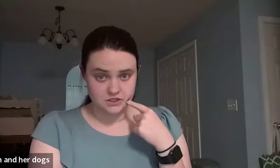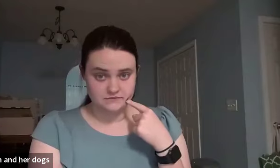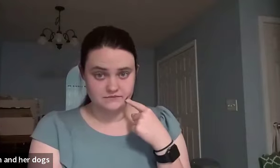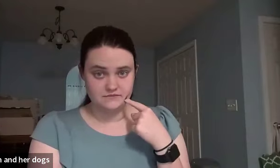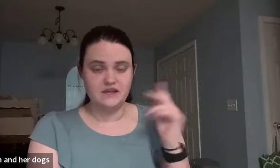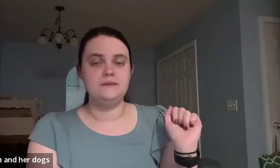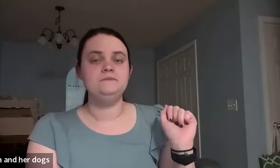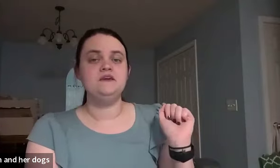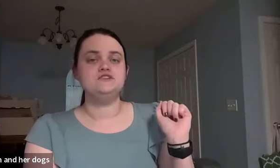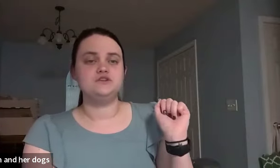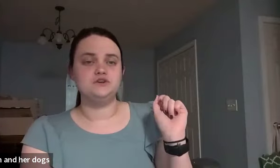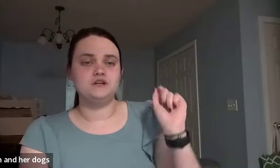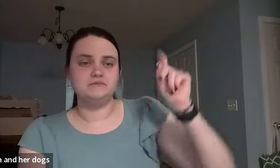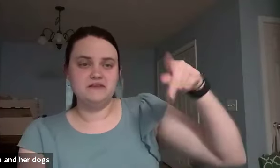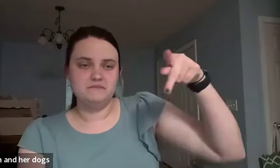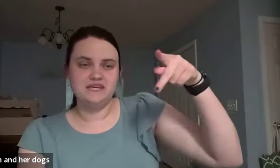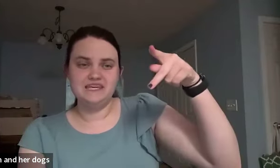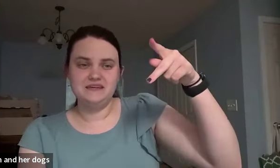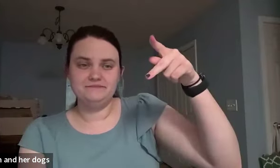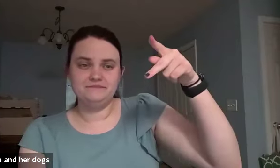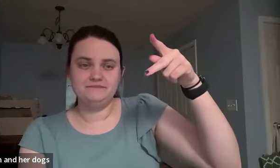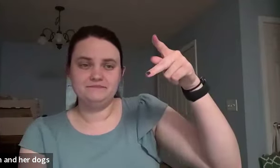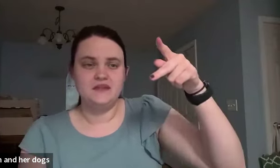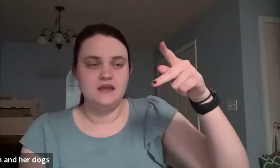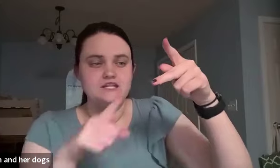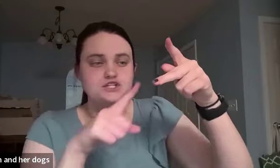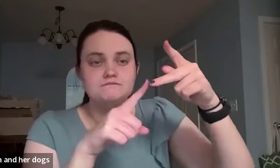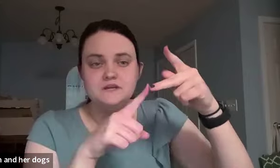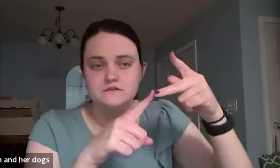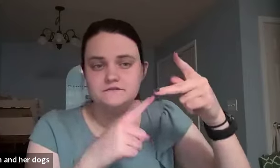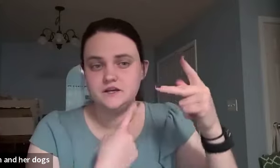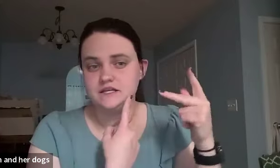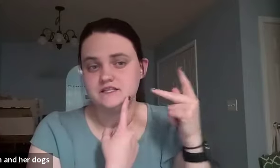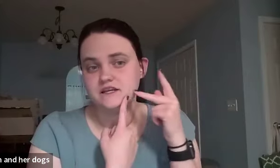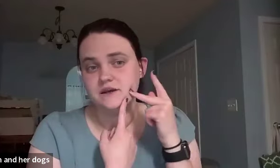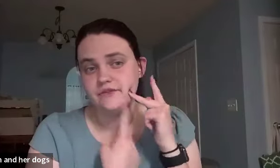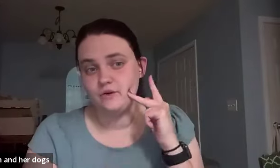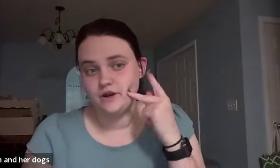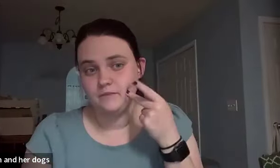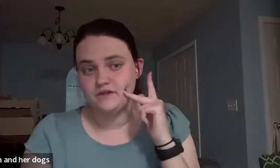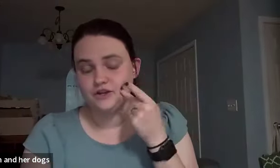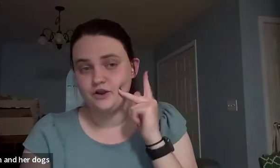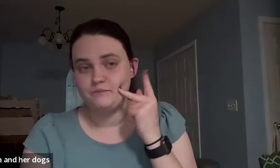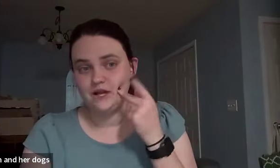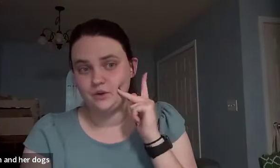similar. Okay. So you're going to make the P and your middle finger is going to come in the corner of your mouth and you're going to go